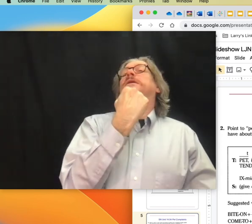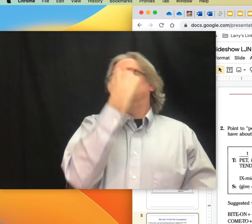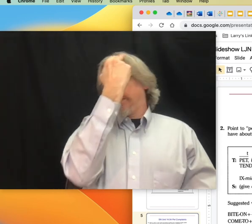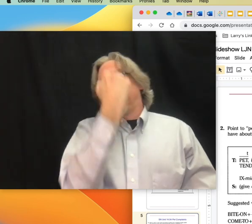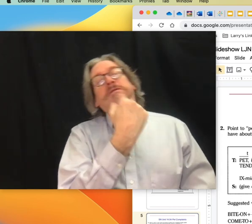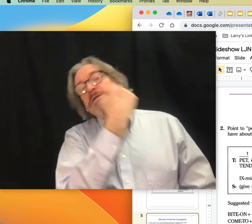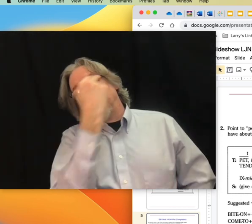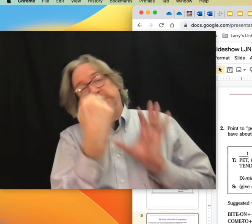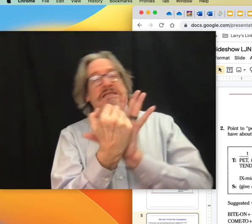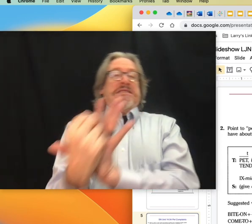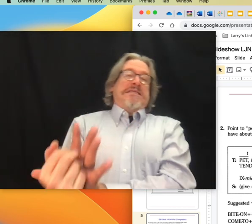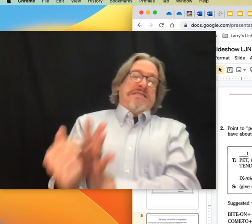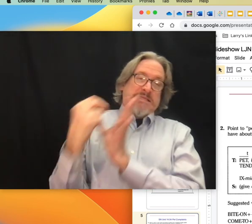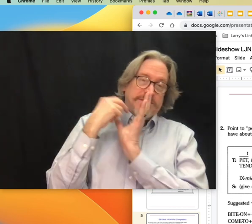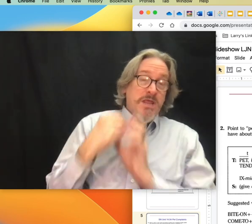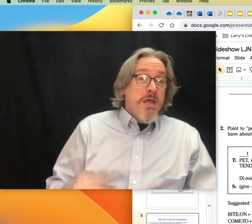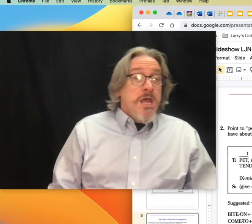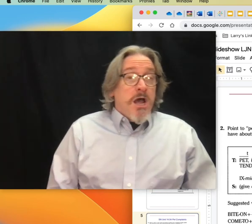Lick.